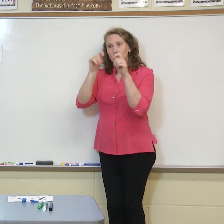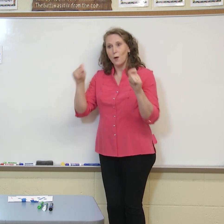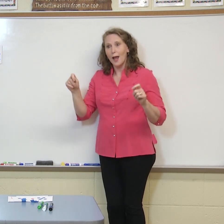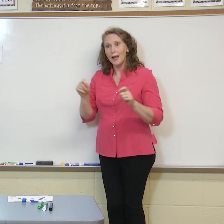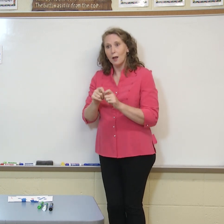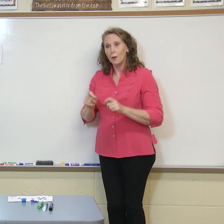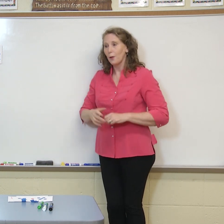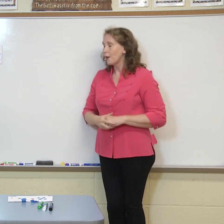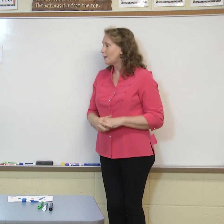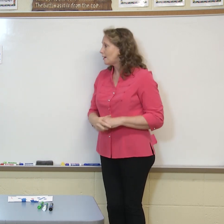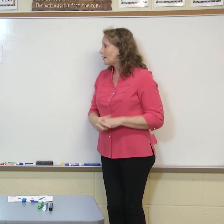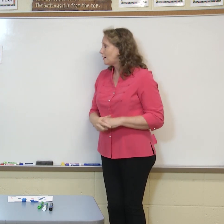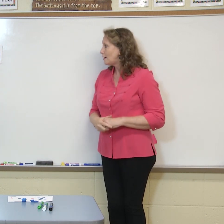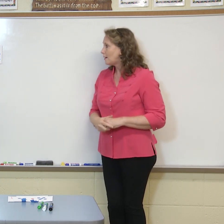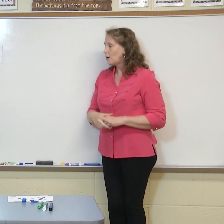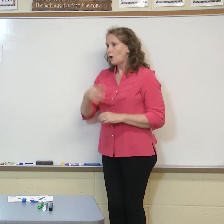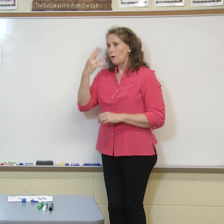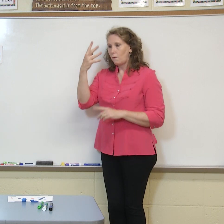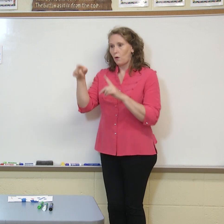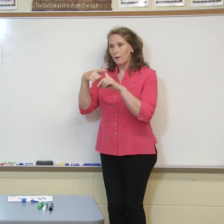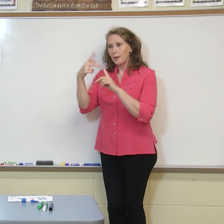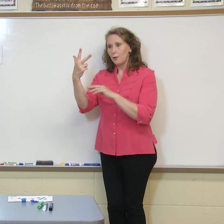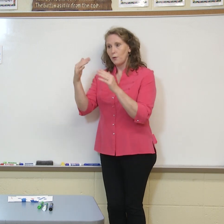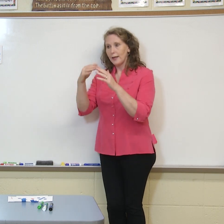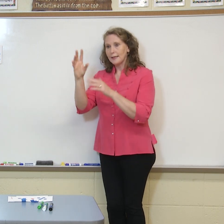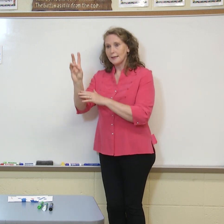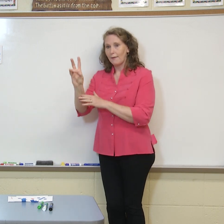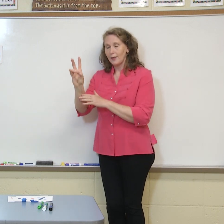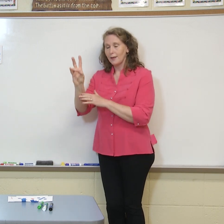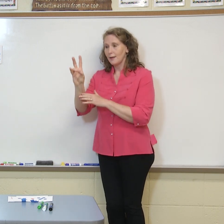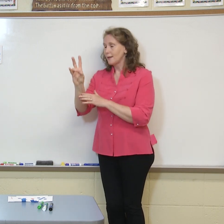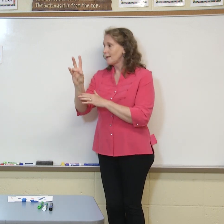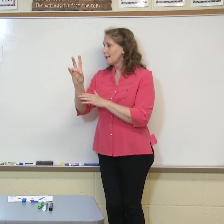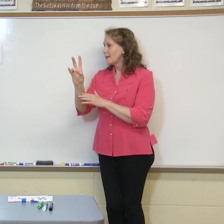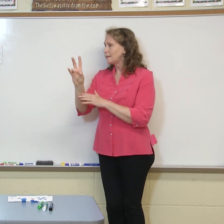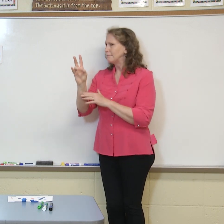triangle. 4 and 3 is 7.